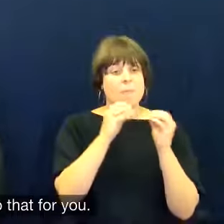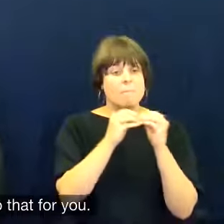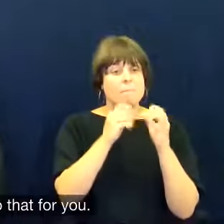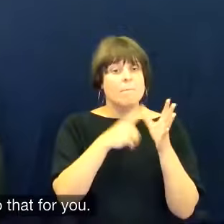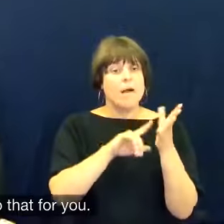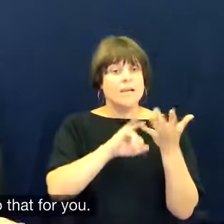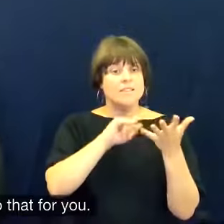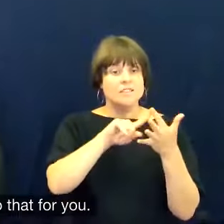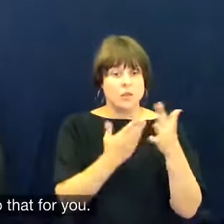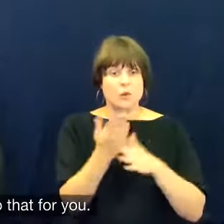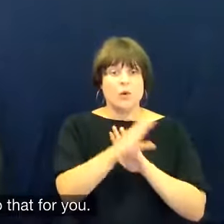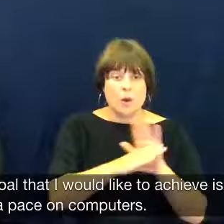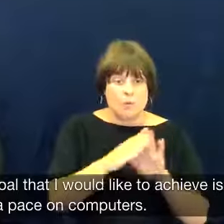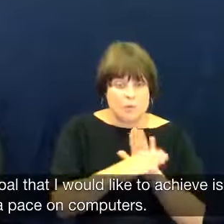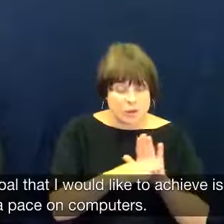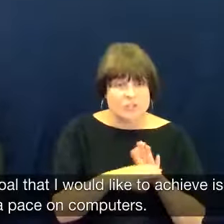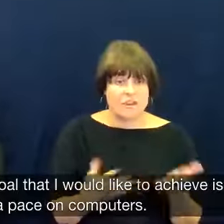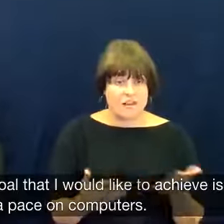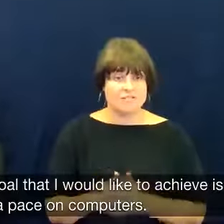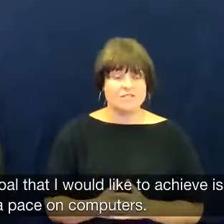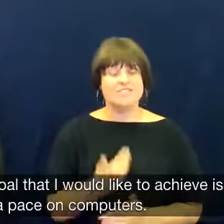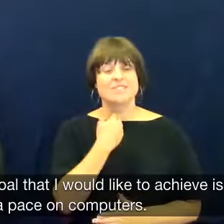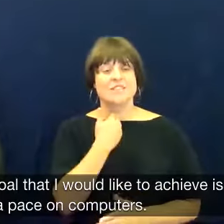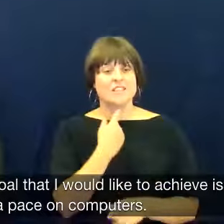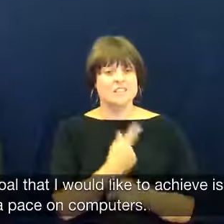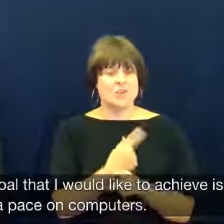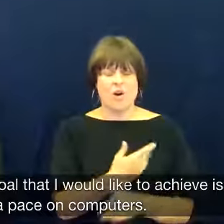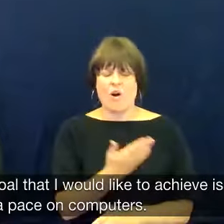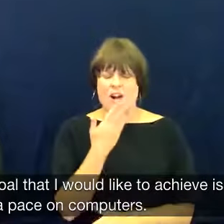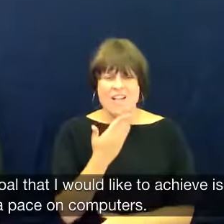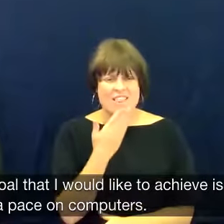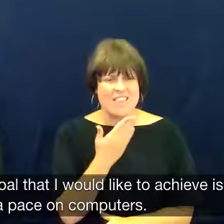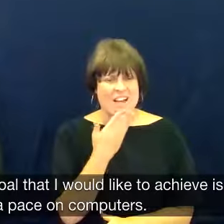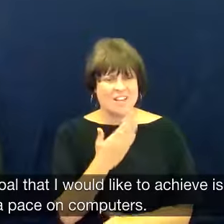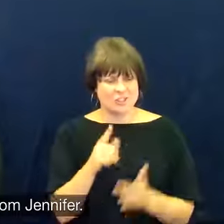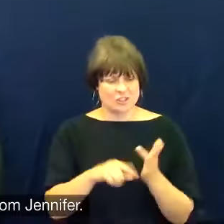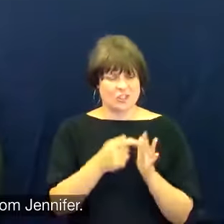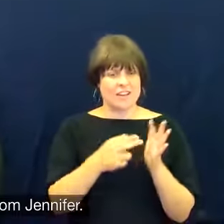computers. Ah, thank you, Jennifer. That's a great example.